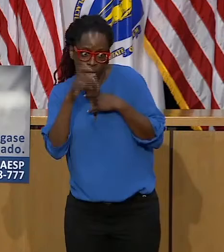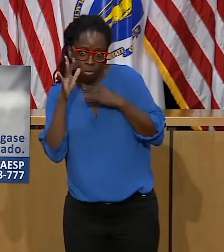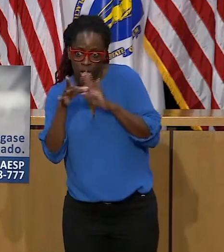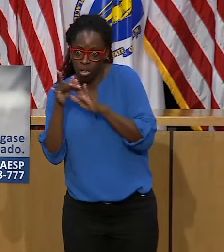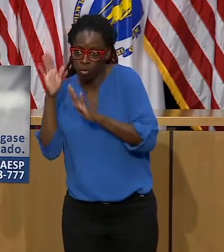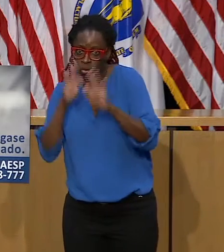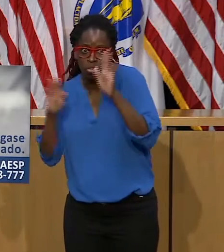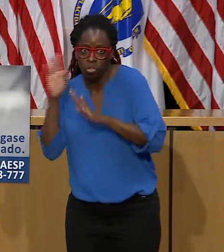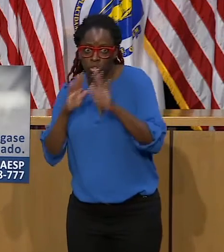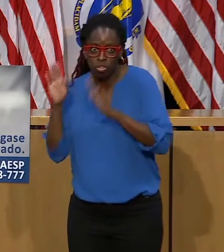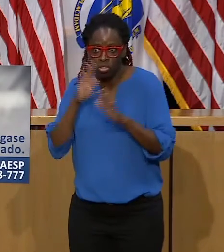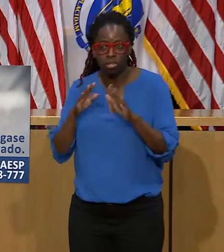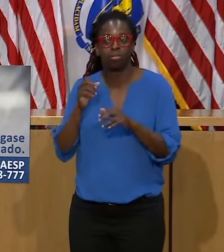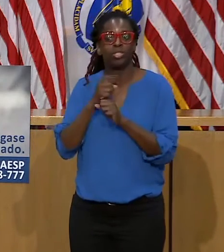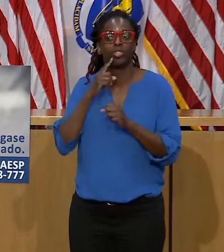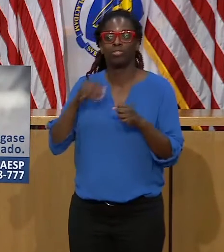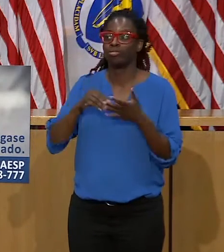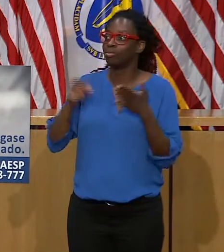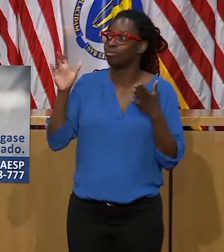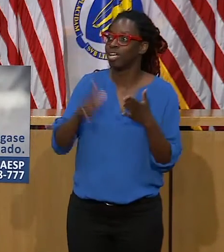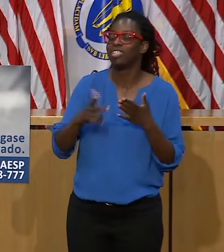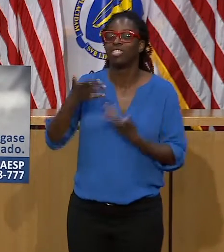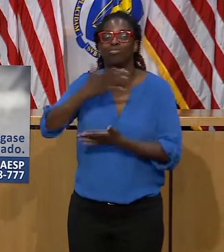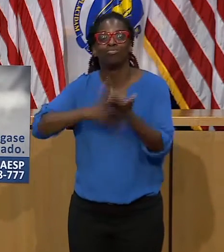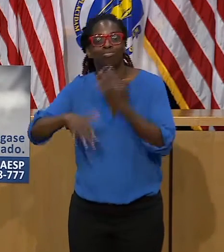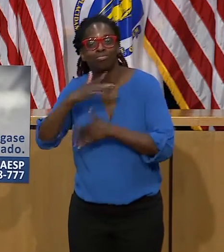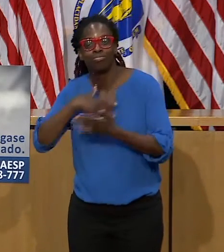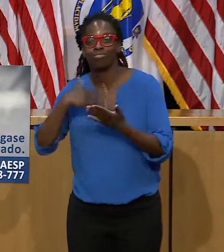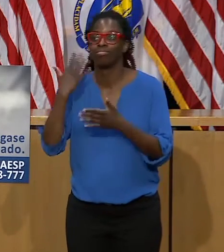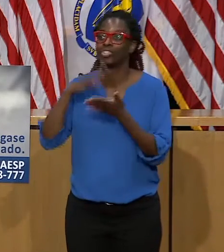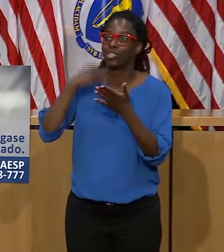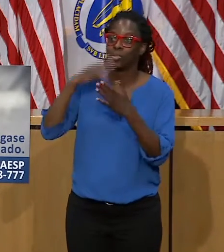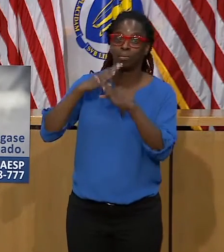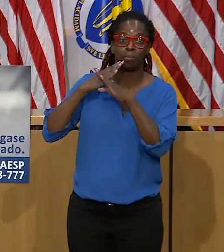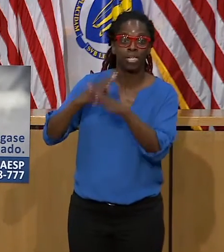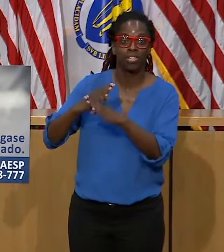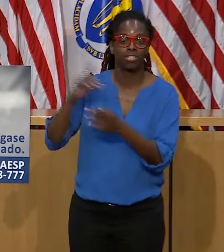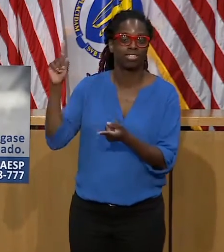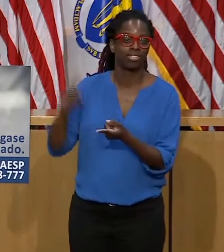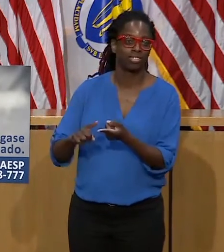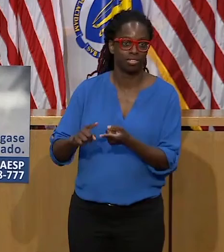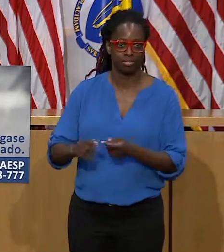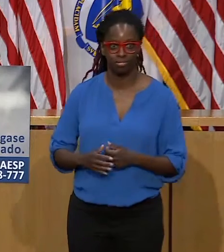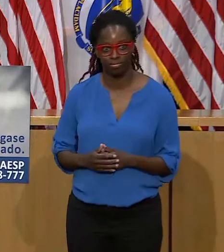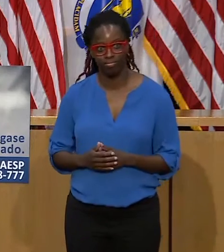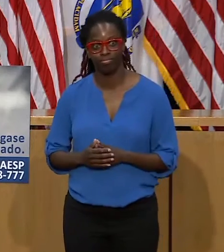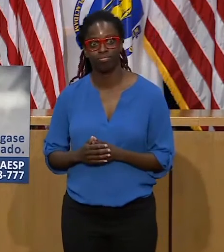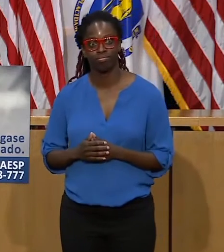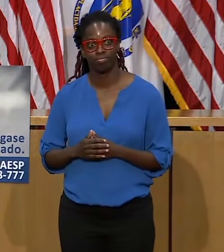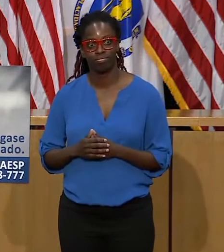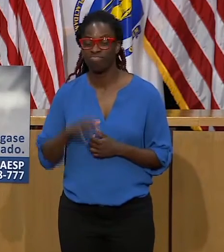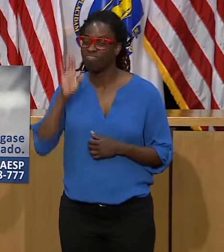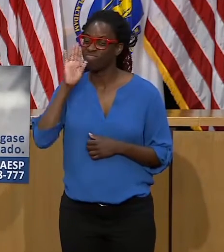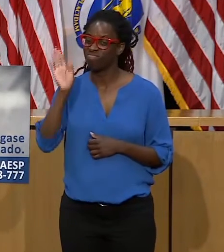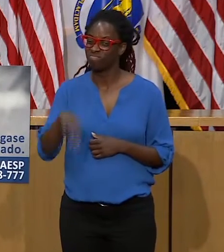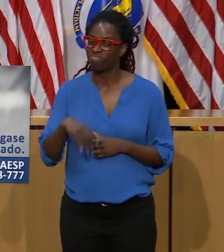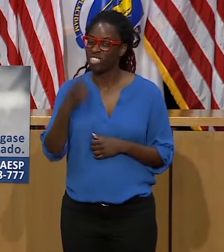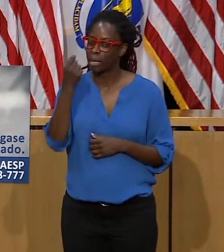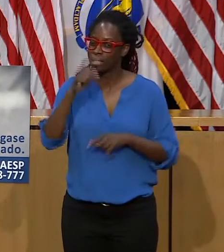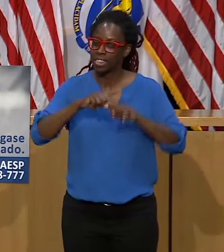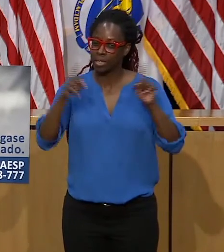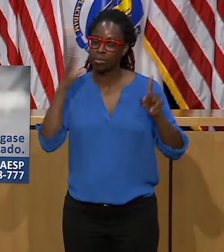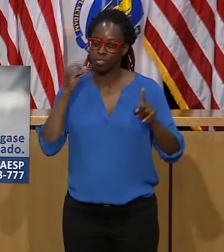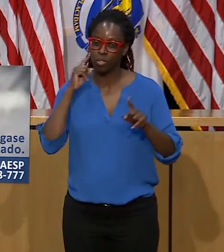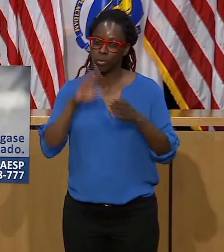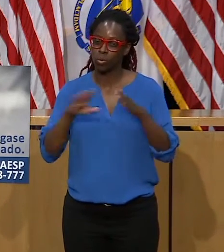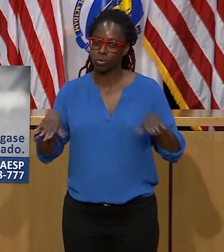and peers, despite the necessary changes. The understanding and experience that we and those across the globe